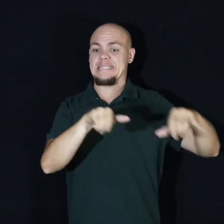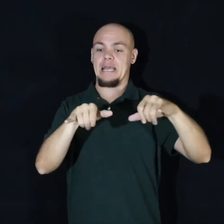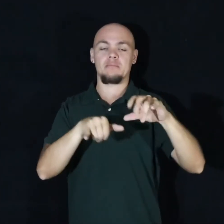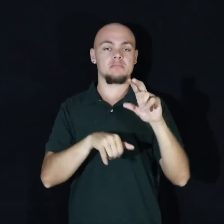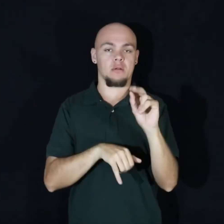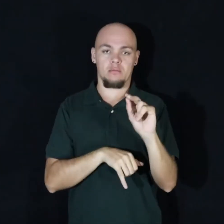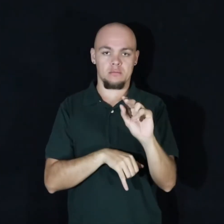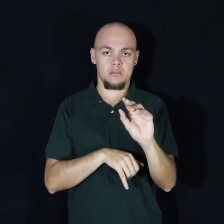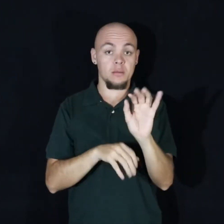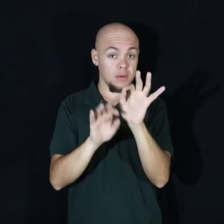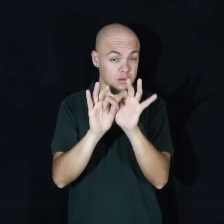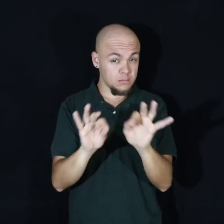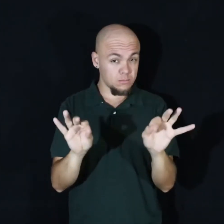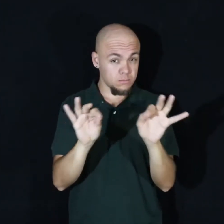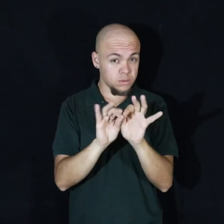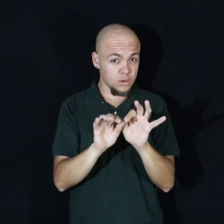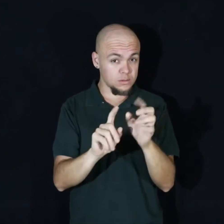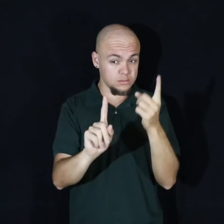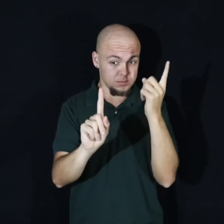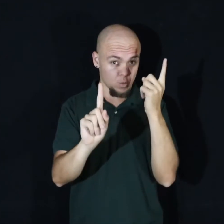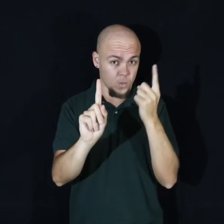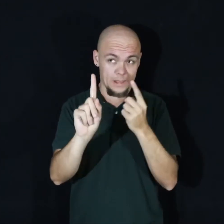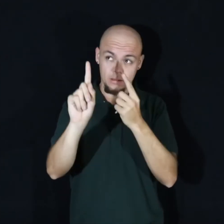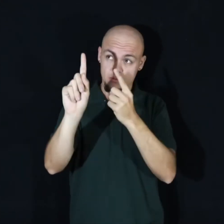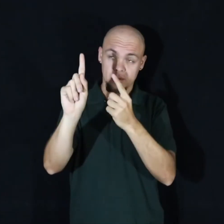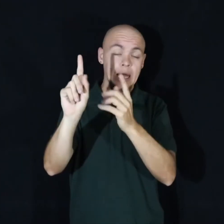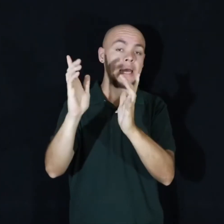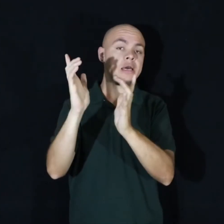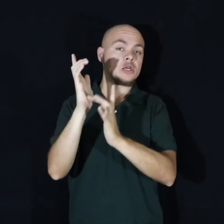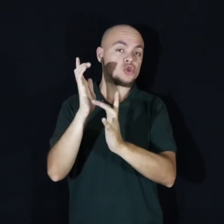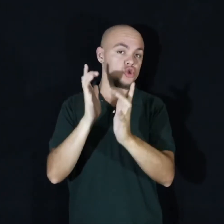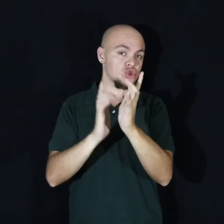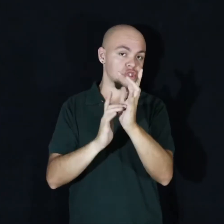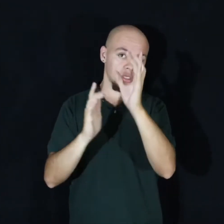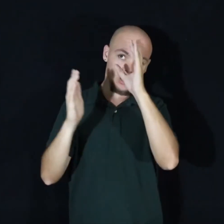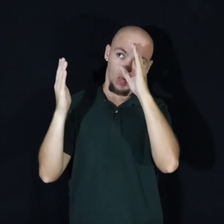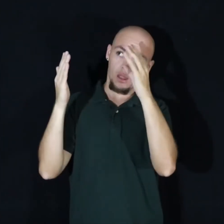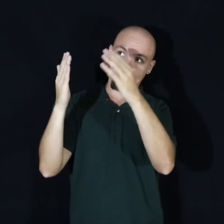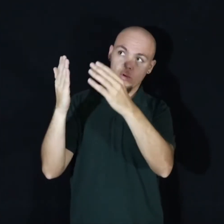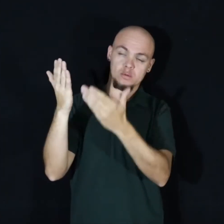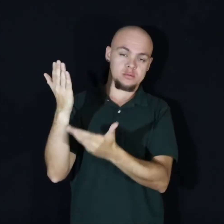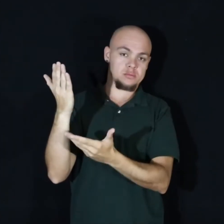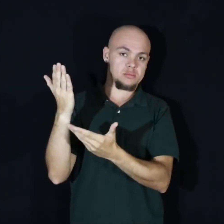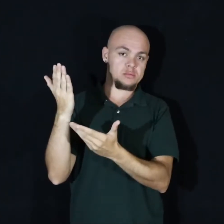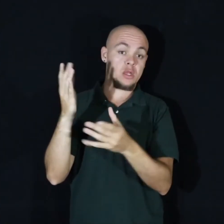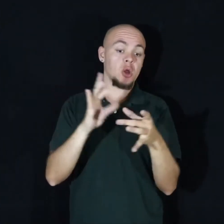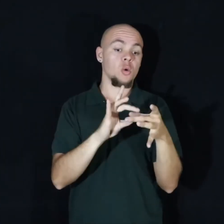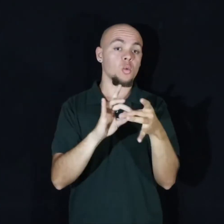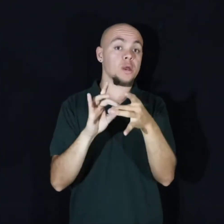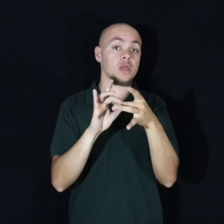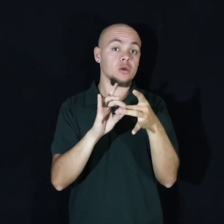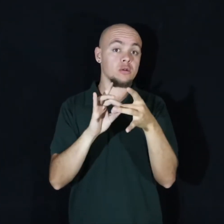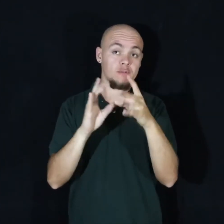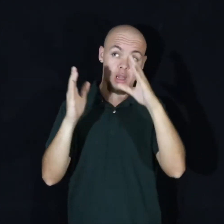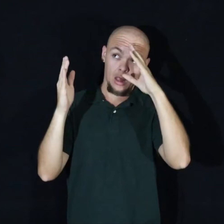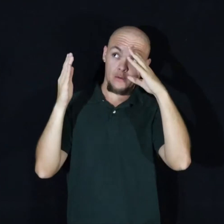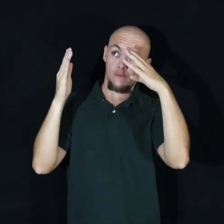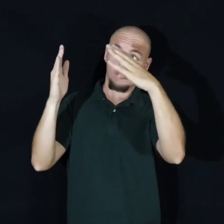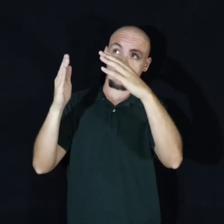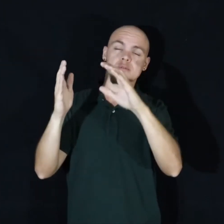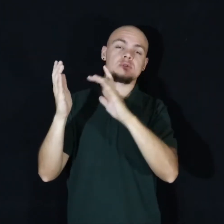to become a member. There is one key thing, though. We are a Jesus-centric church.